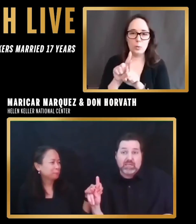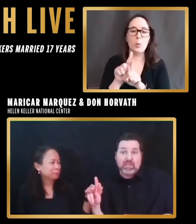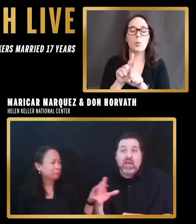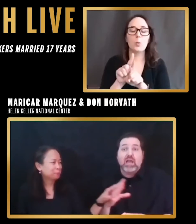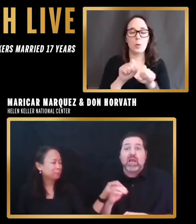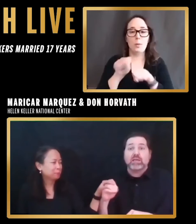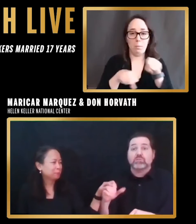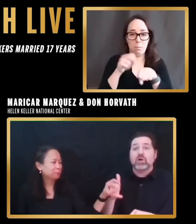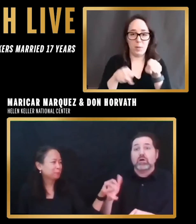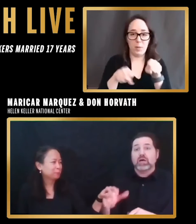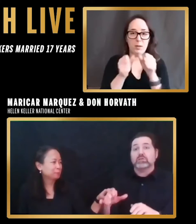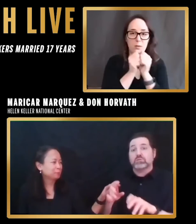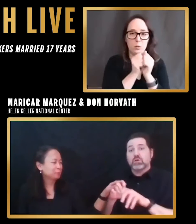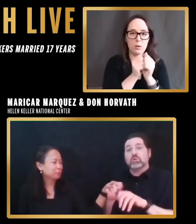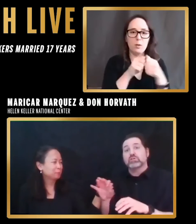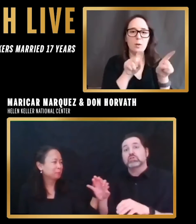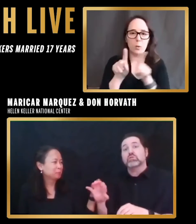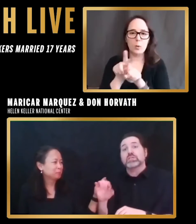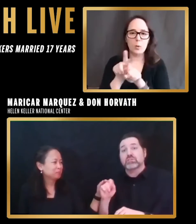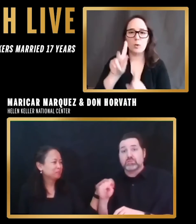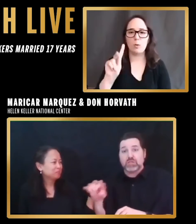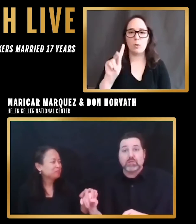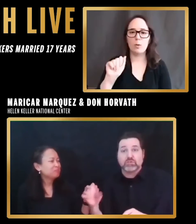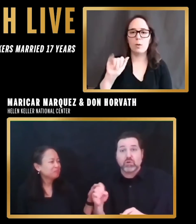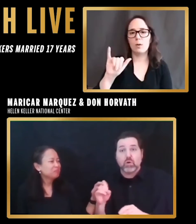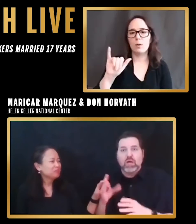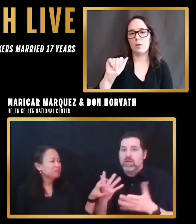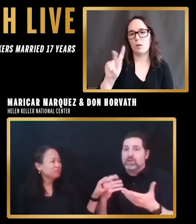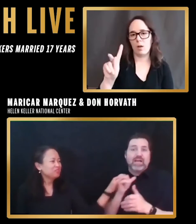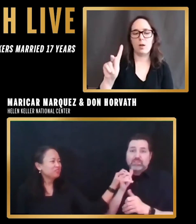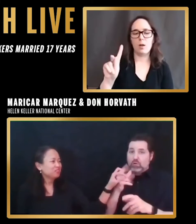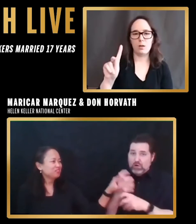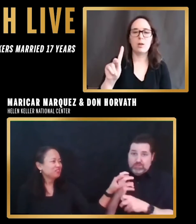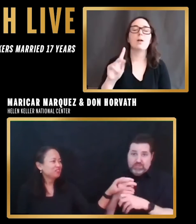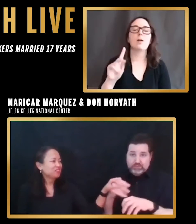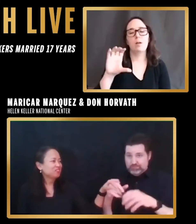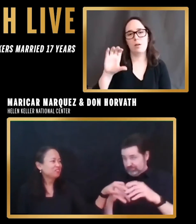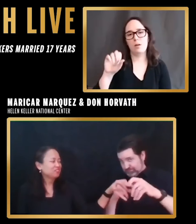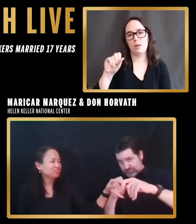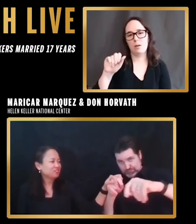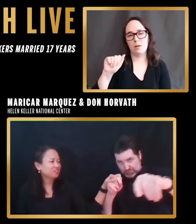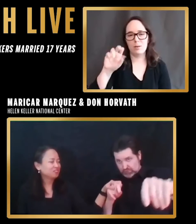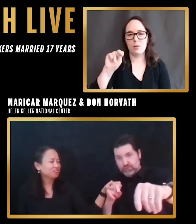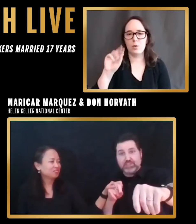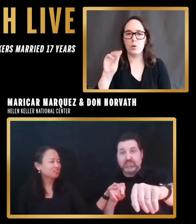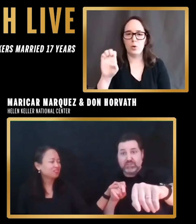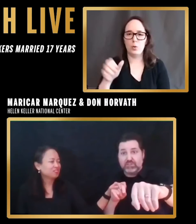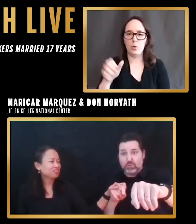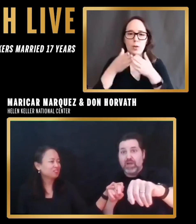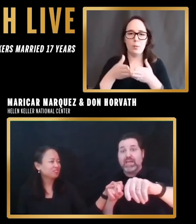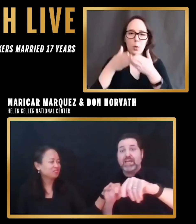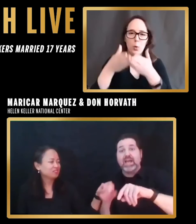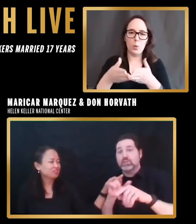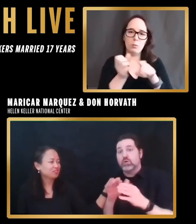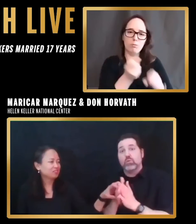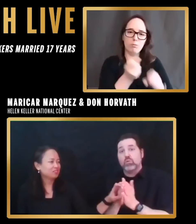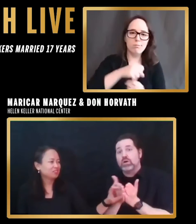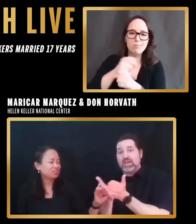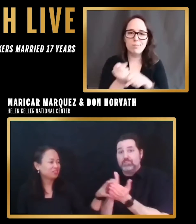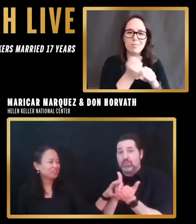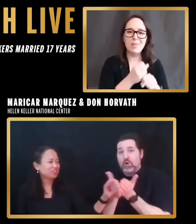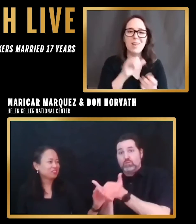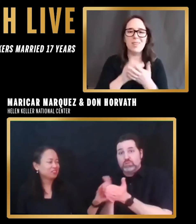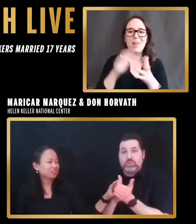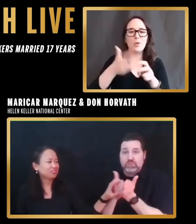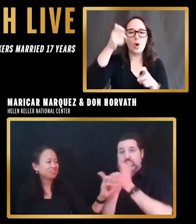kayak as well as we go canoeing sometimes. So that's harder because you're a distance away and you don't want